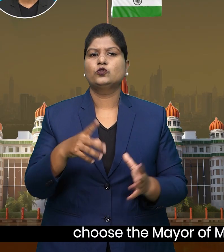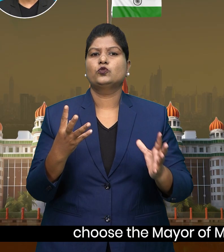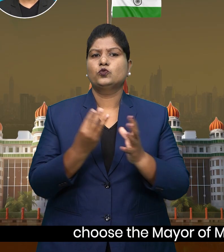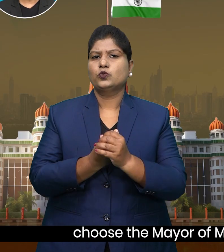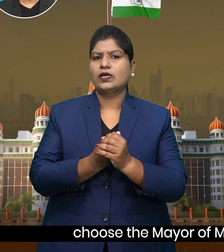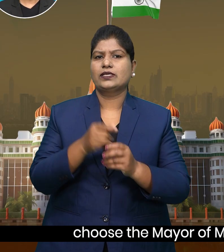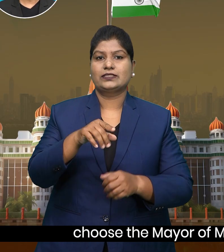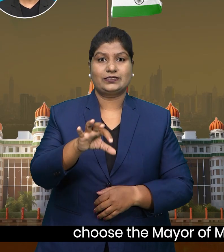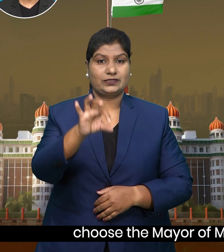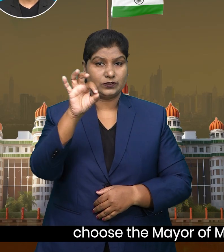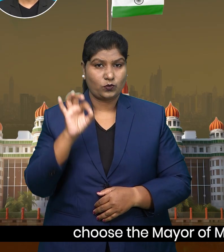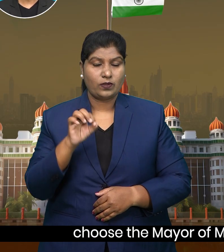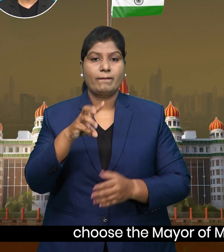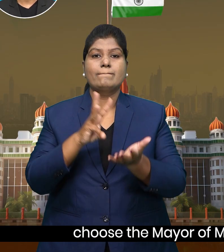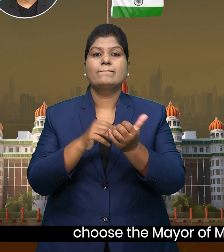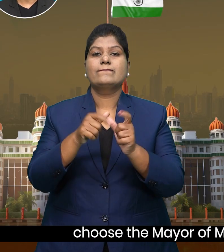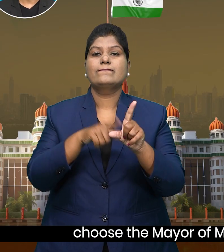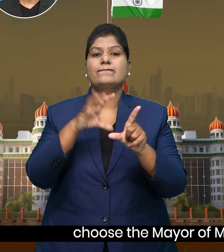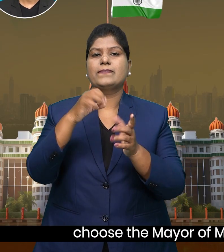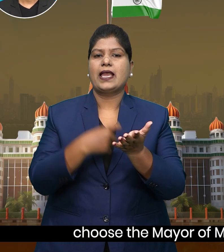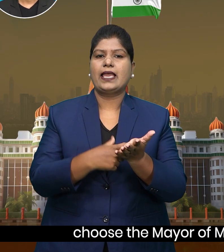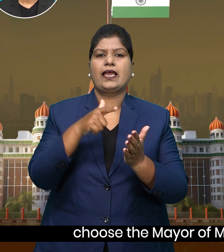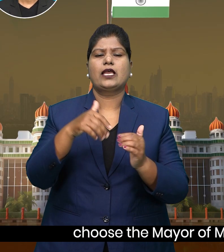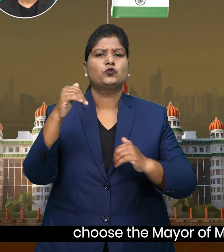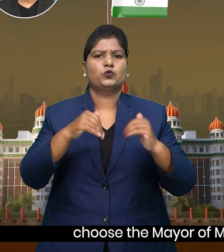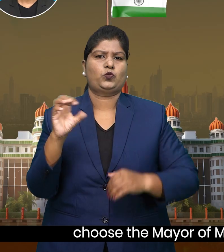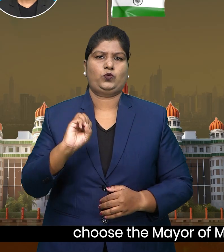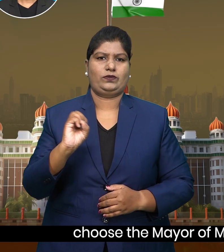together choose the mayor of municipal corporation indirectly.